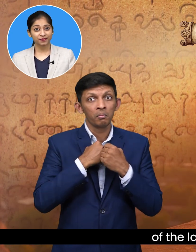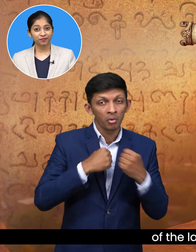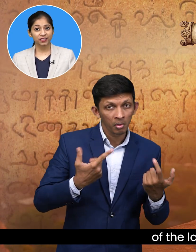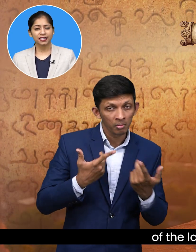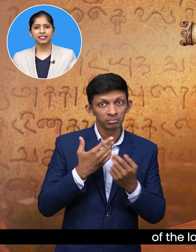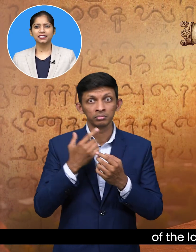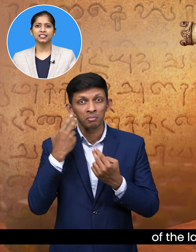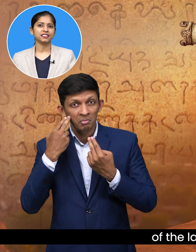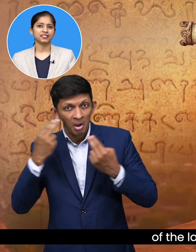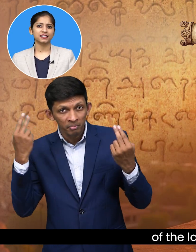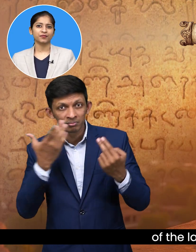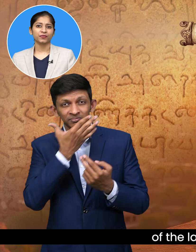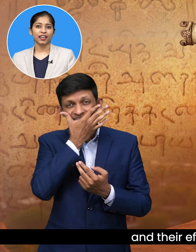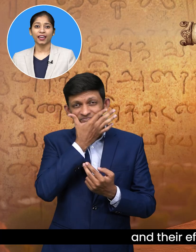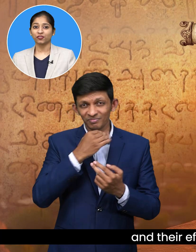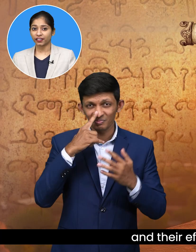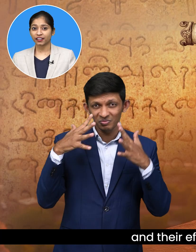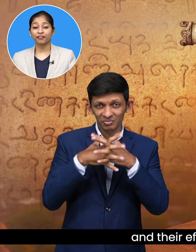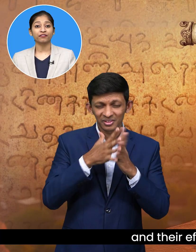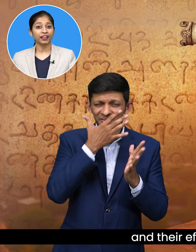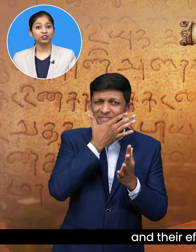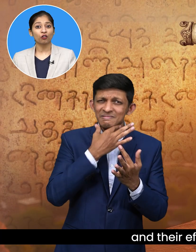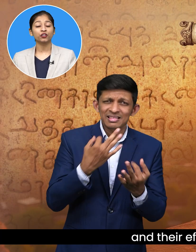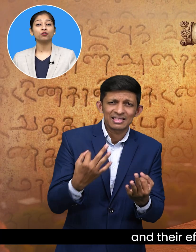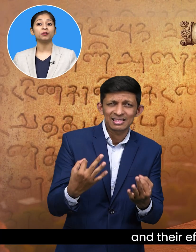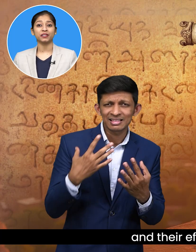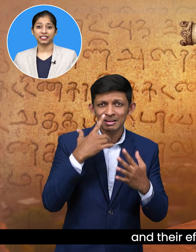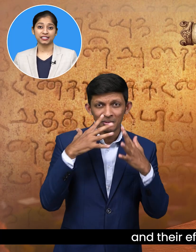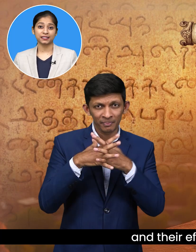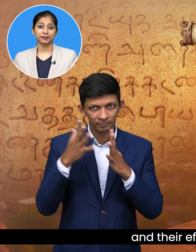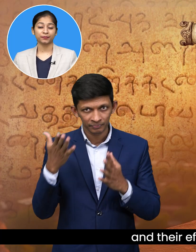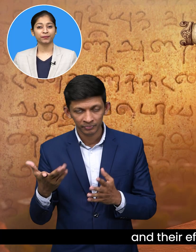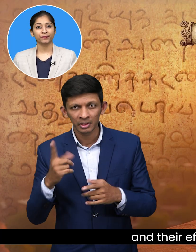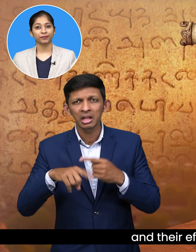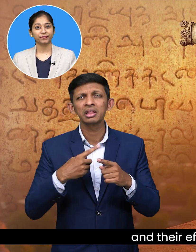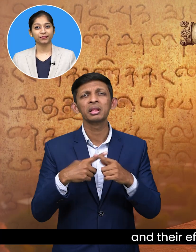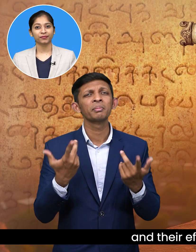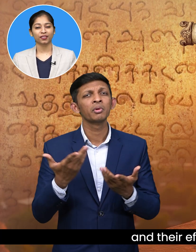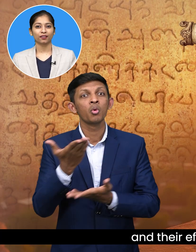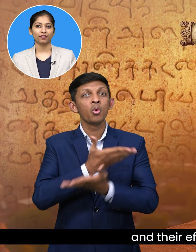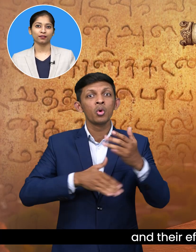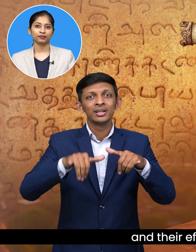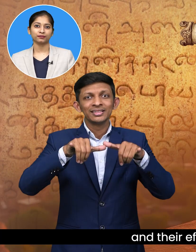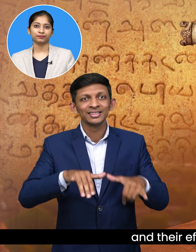landscapes, seasons, and their effect on human beings.